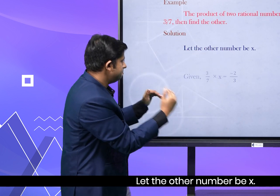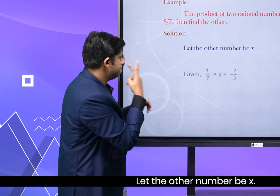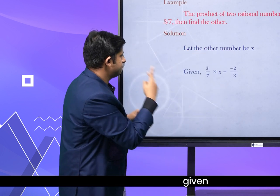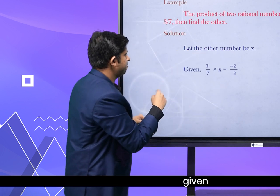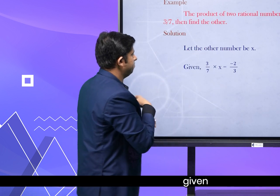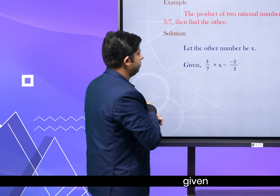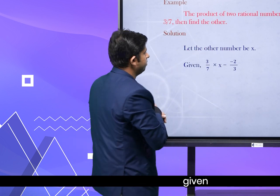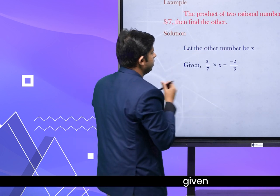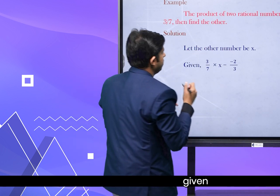Given